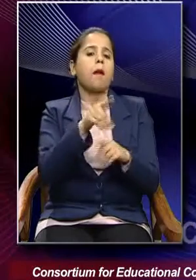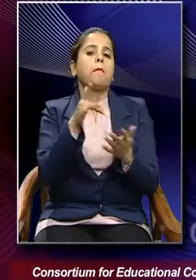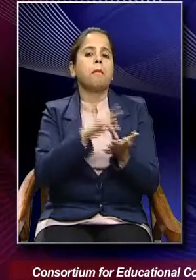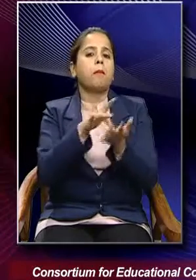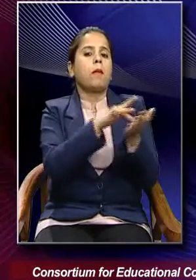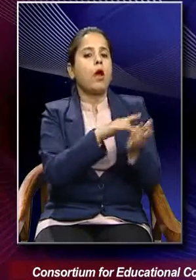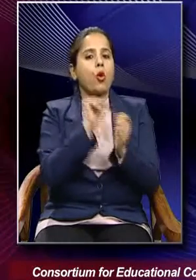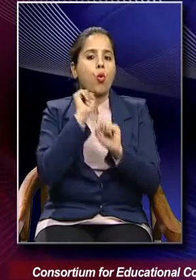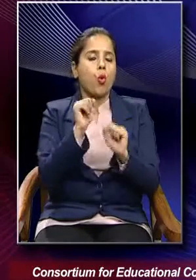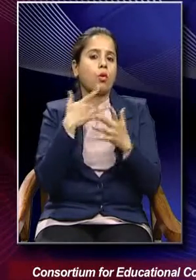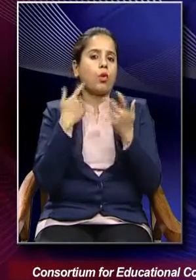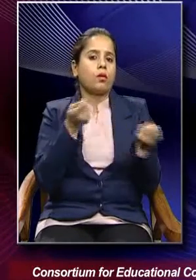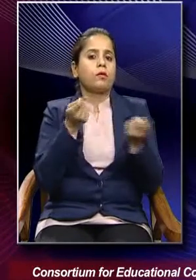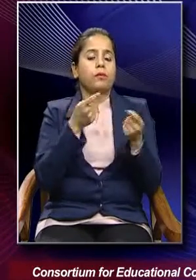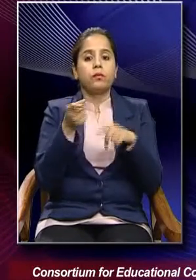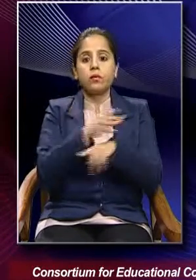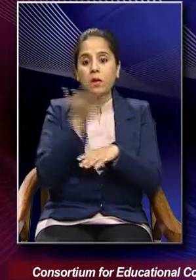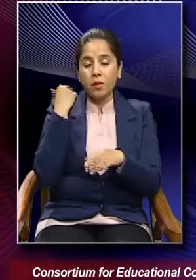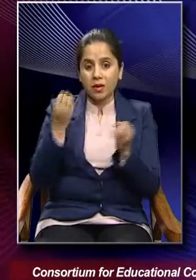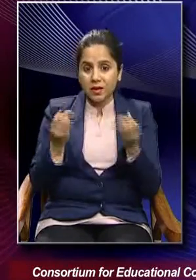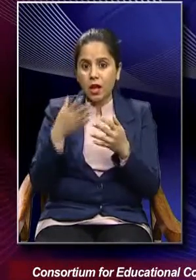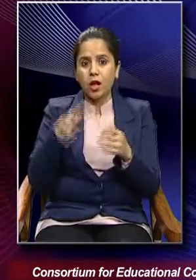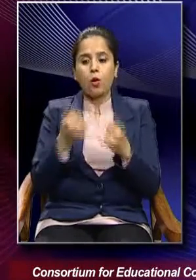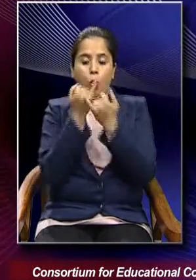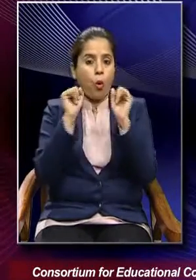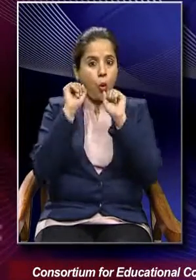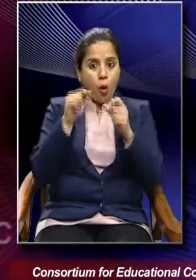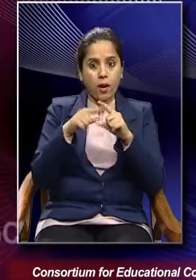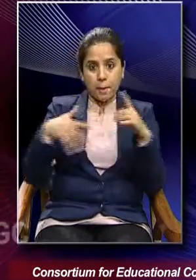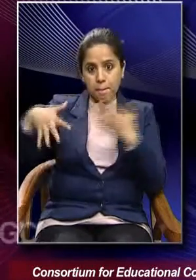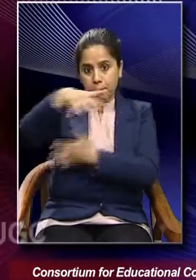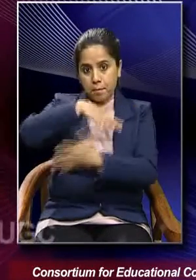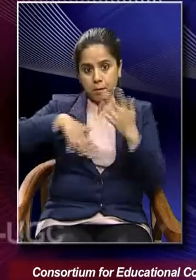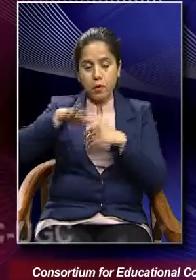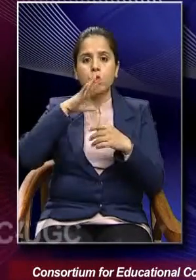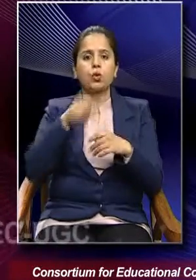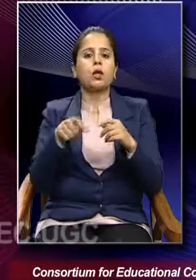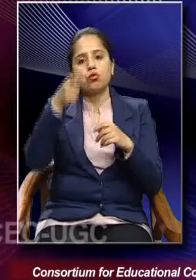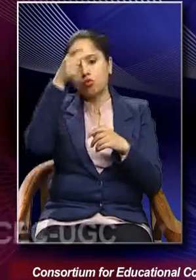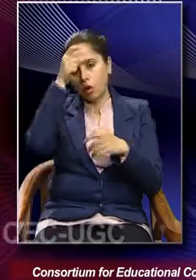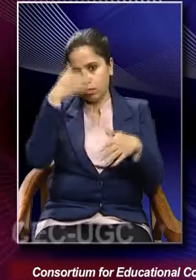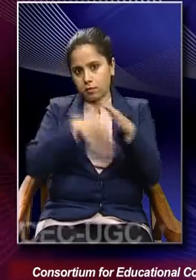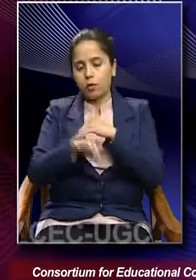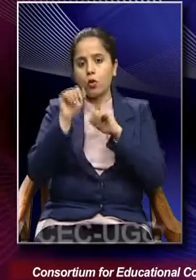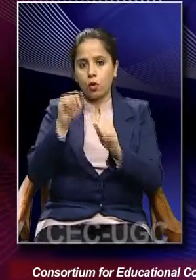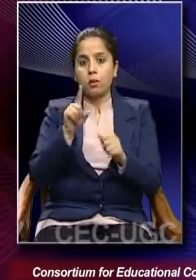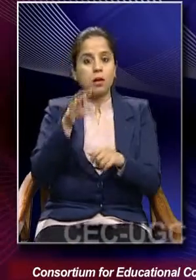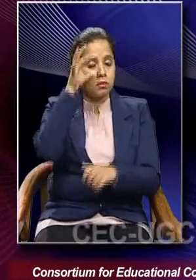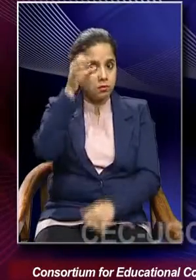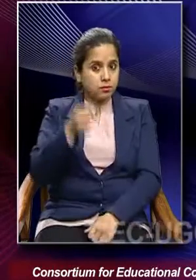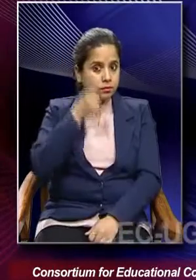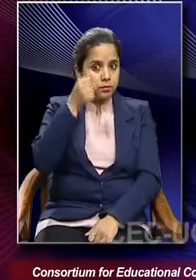places in the earlier Ottoman Empire, which was under Turkey. And Mahatma